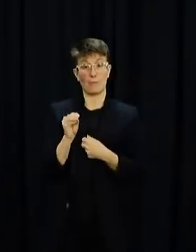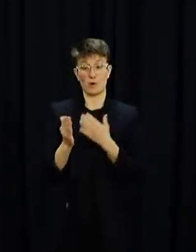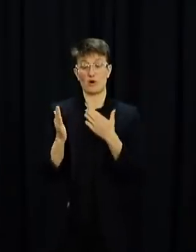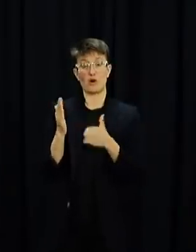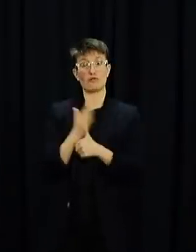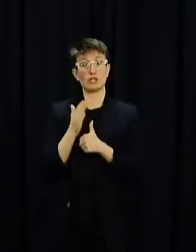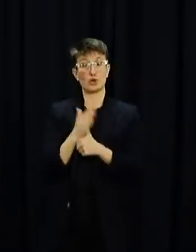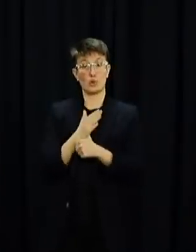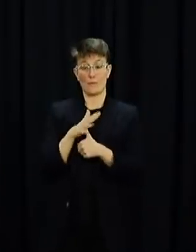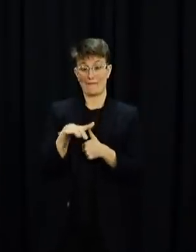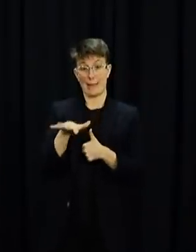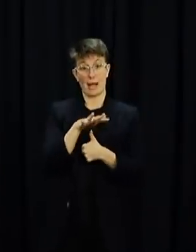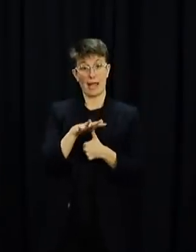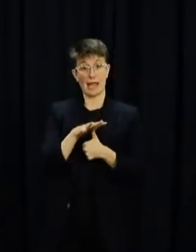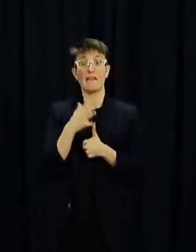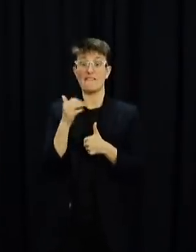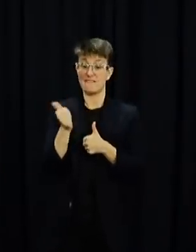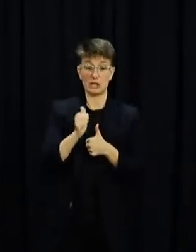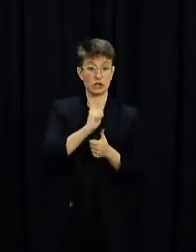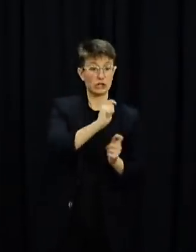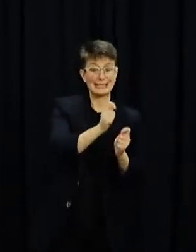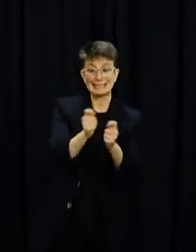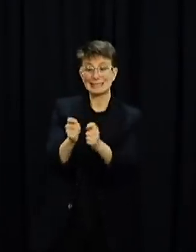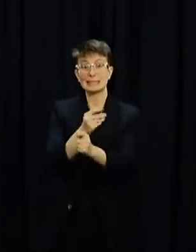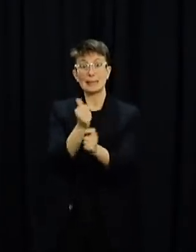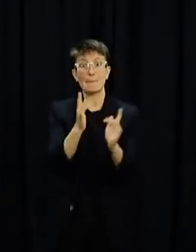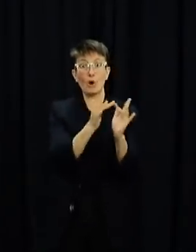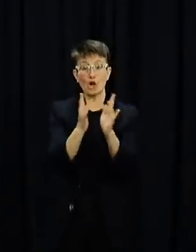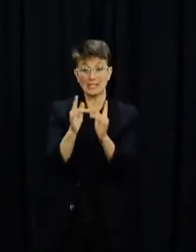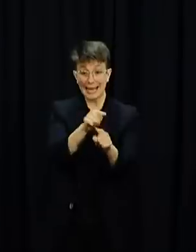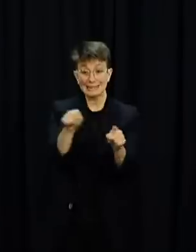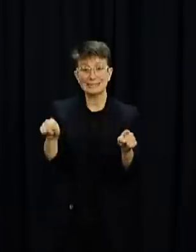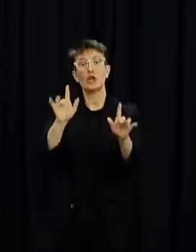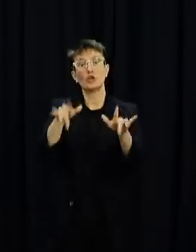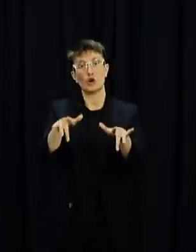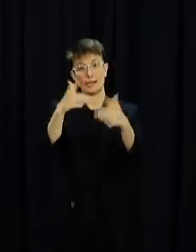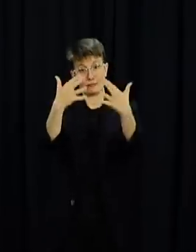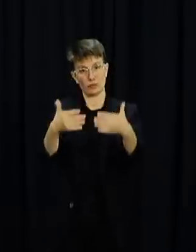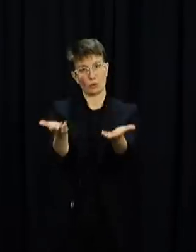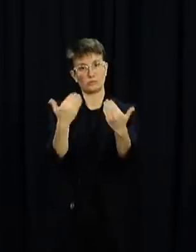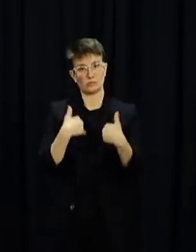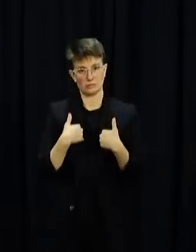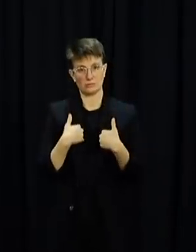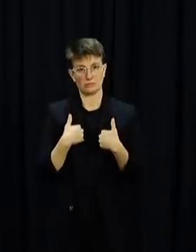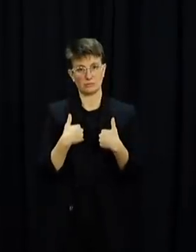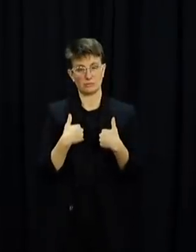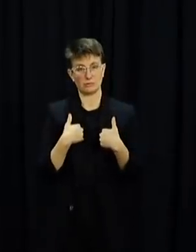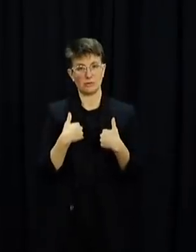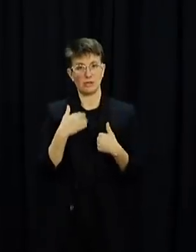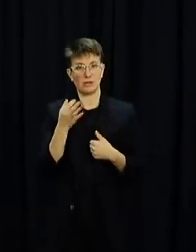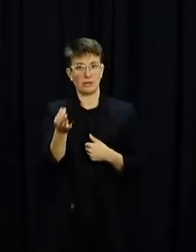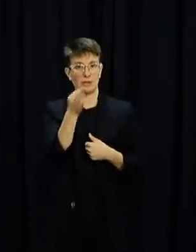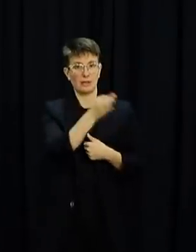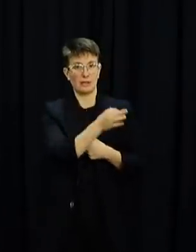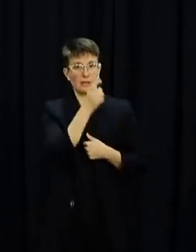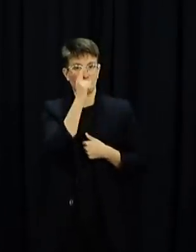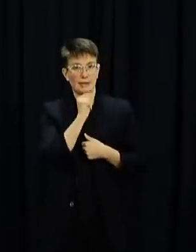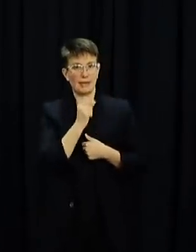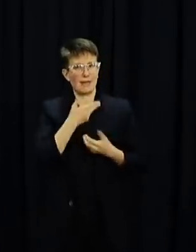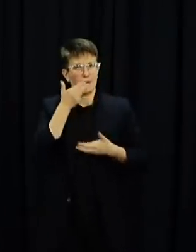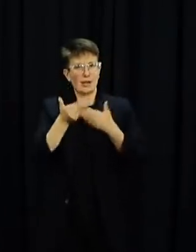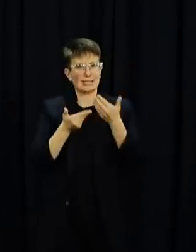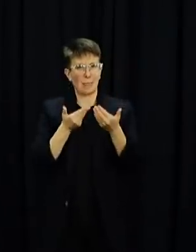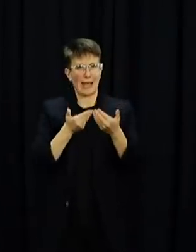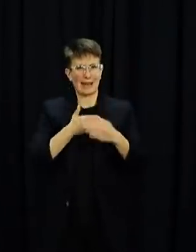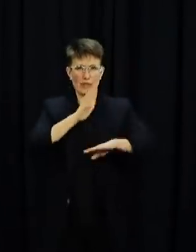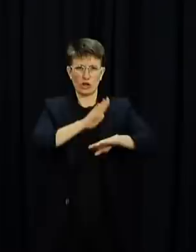other people have been tested. We don't have any further results to report at this point. Dr. Bloomfield, to run us through a detailed timeline of when you found out about that first